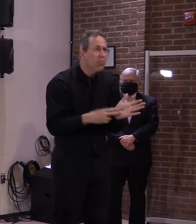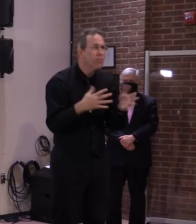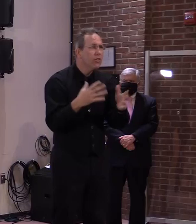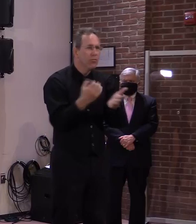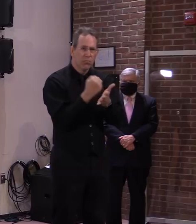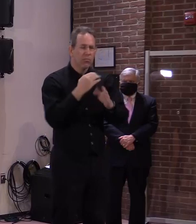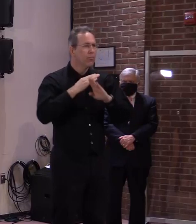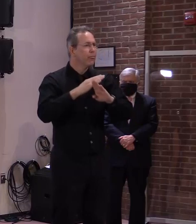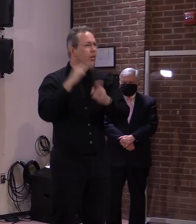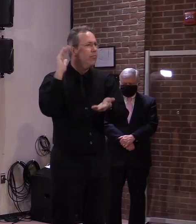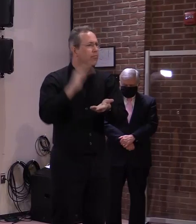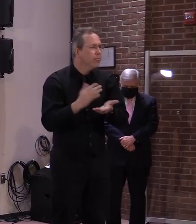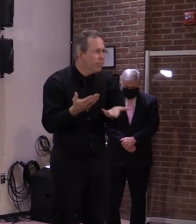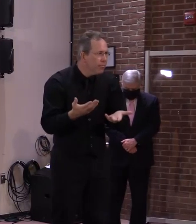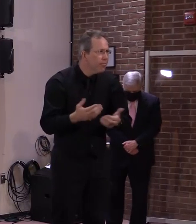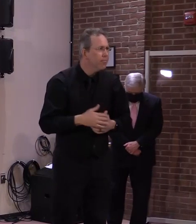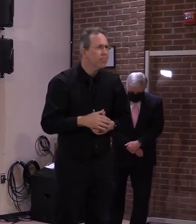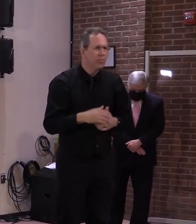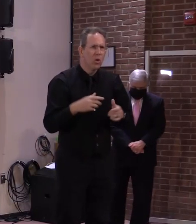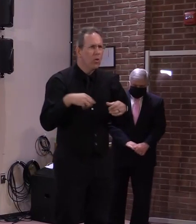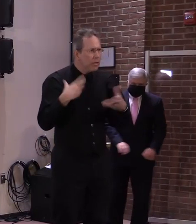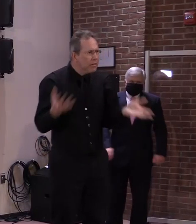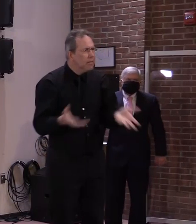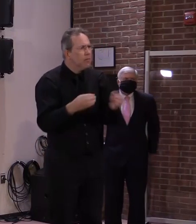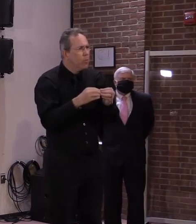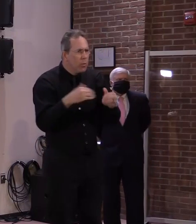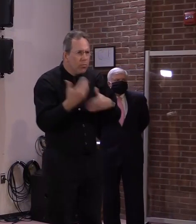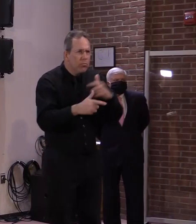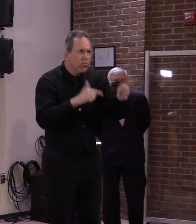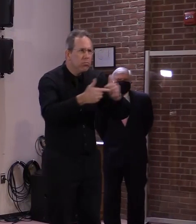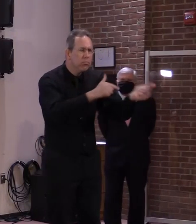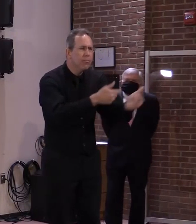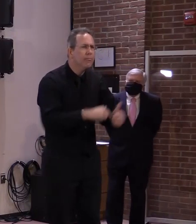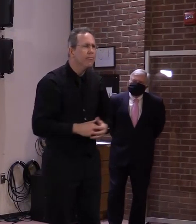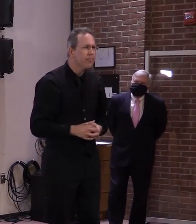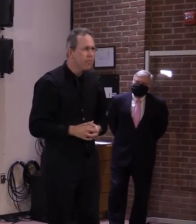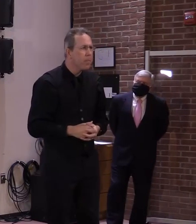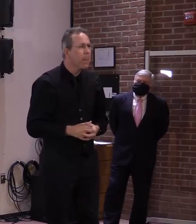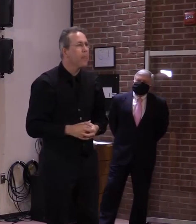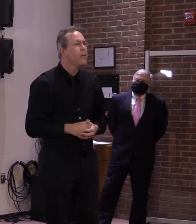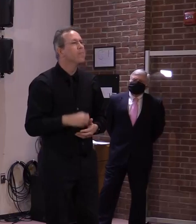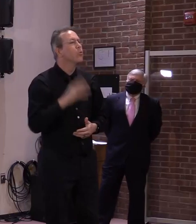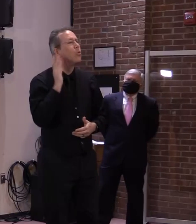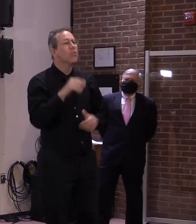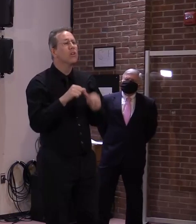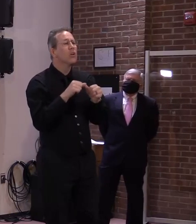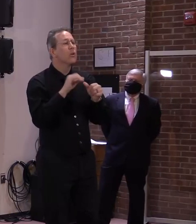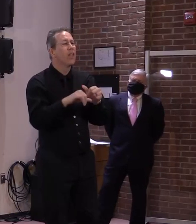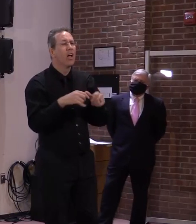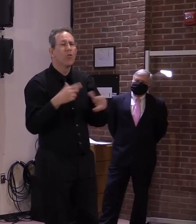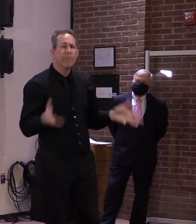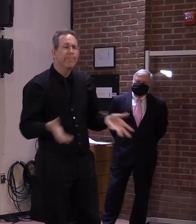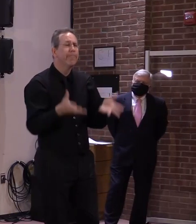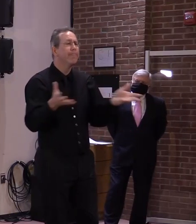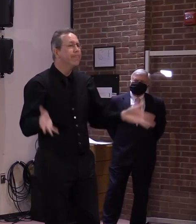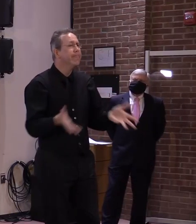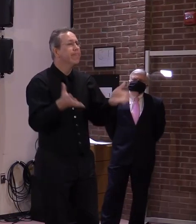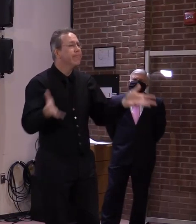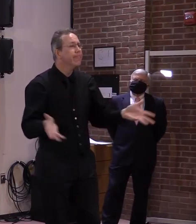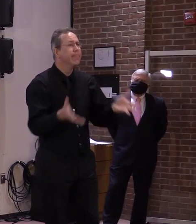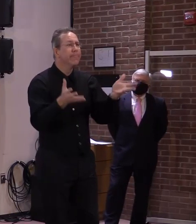upper 80s in a couple of those age bands. So we'll continue to do all we can. If anyone has any ideas, please let us know.